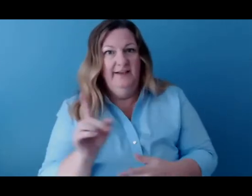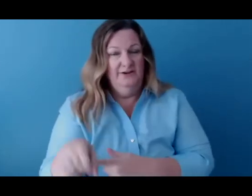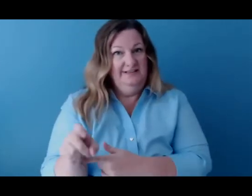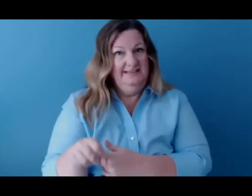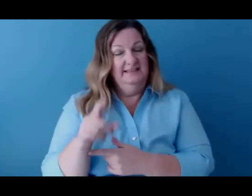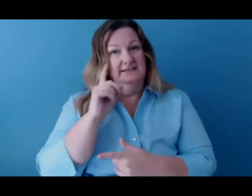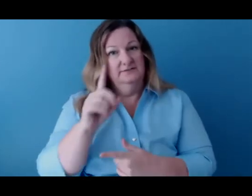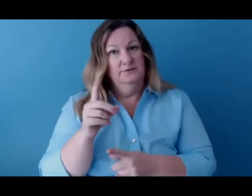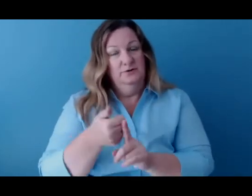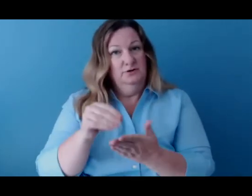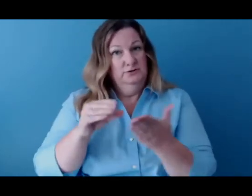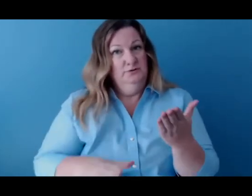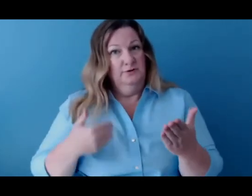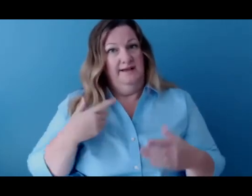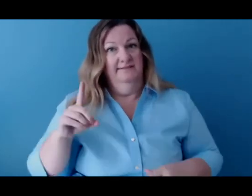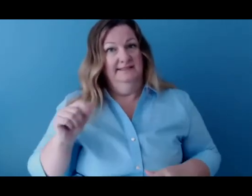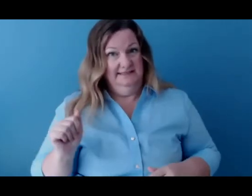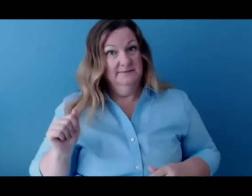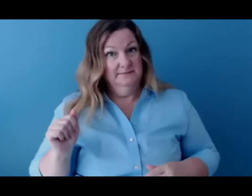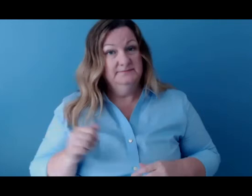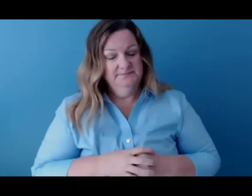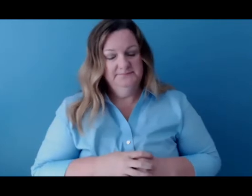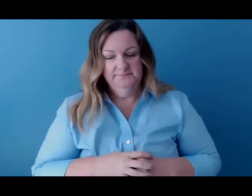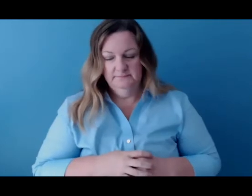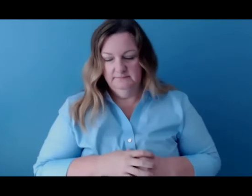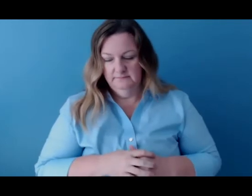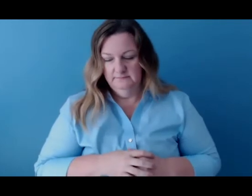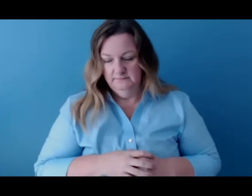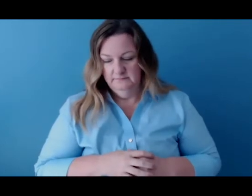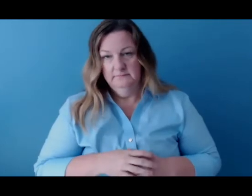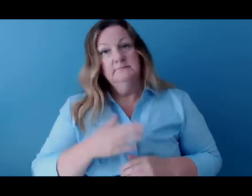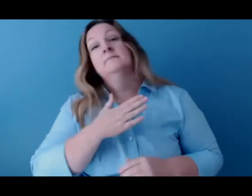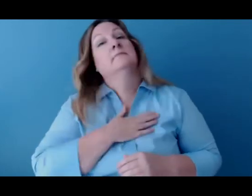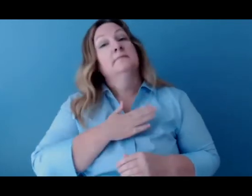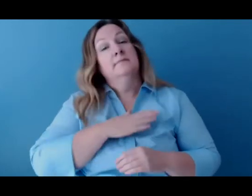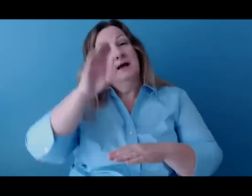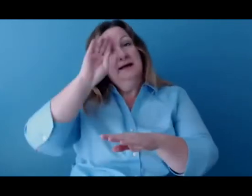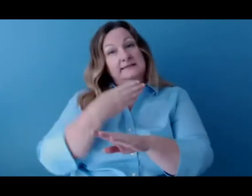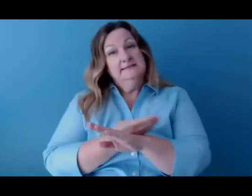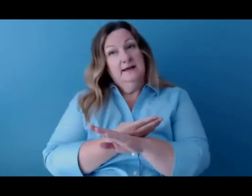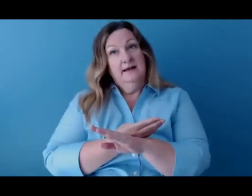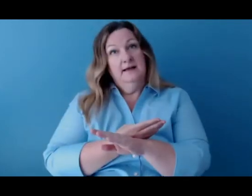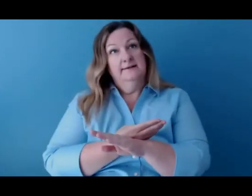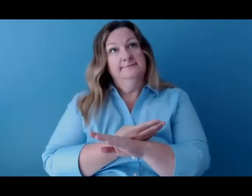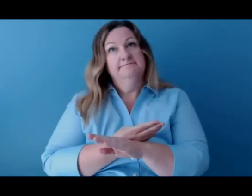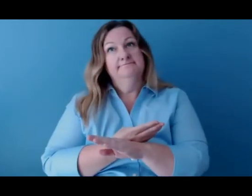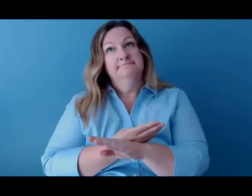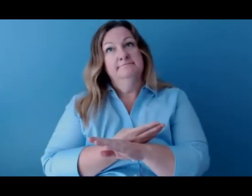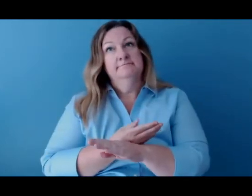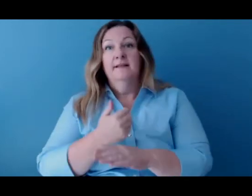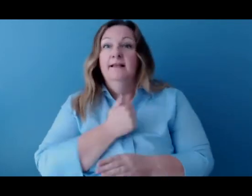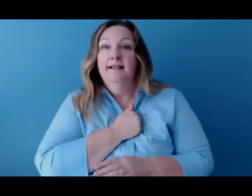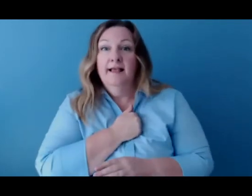people that are going to have different needs? My boy is not going to interact. He loves